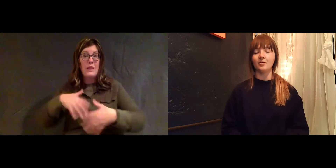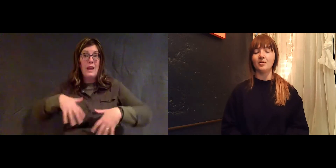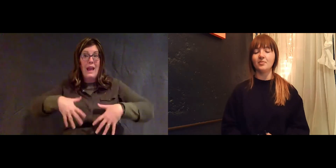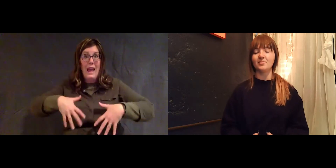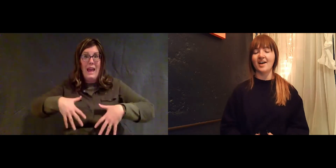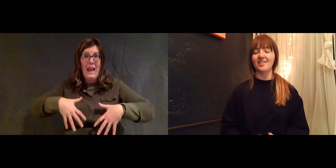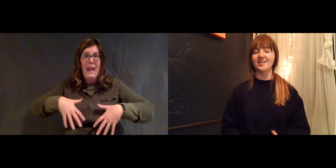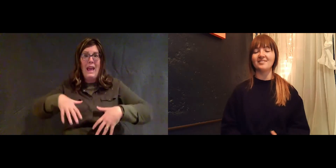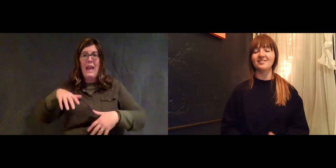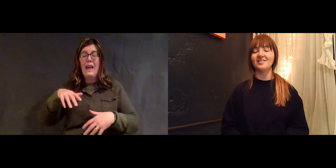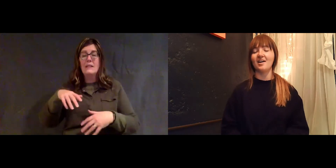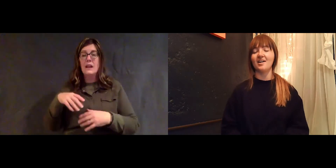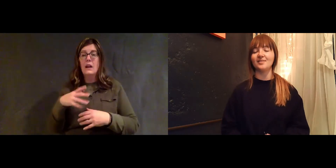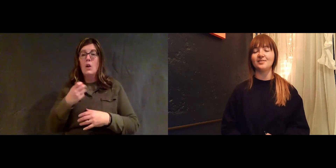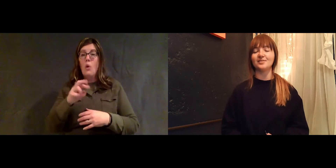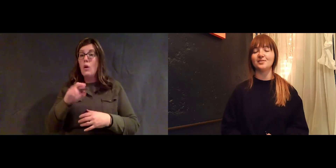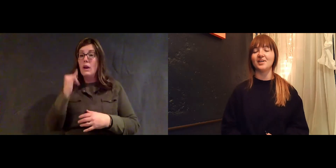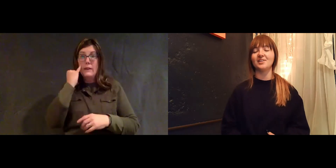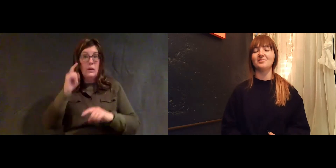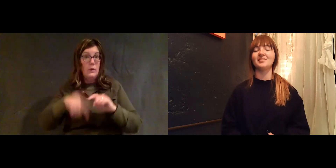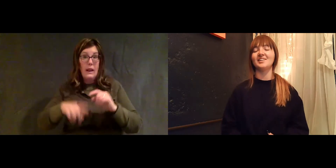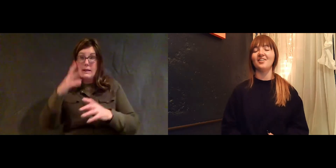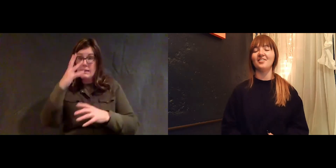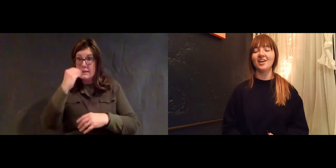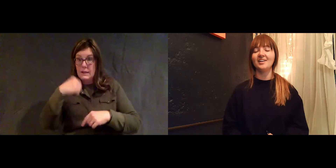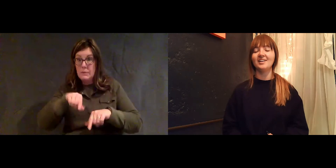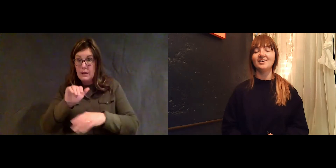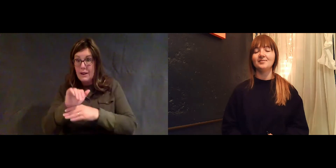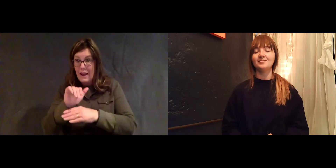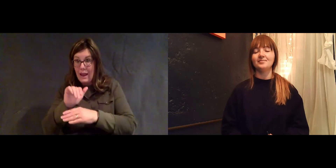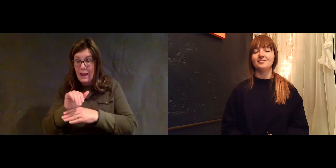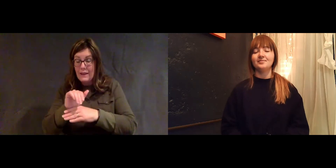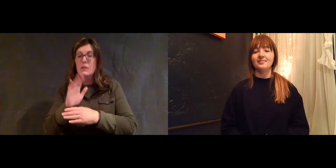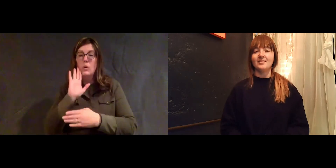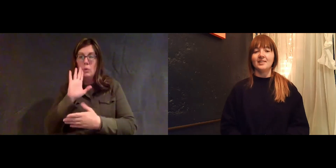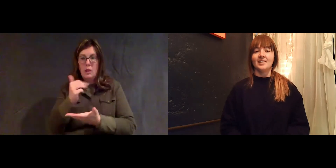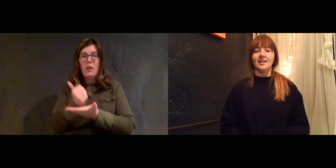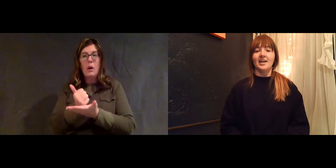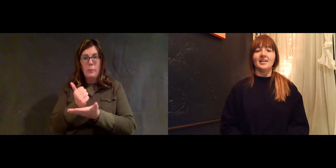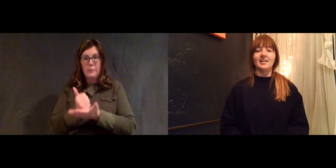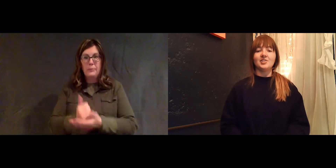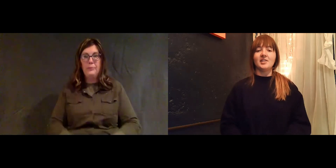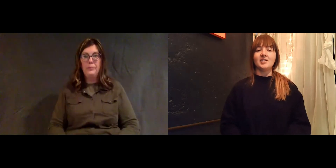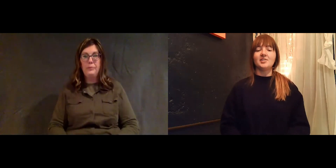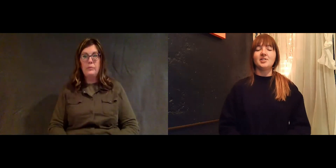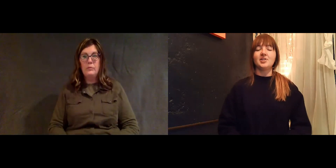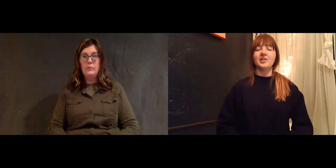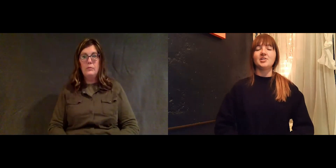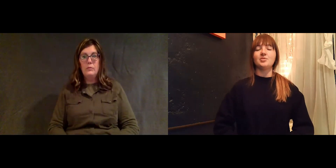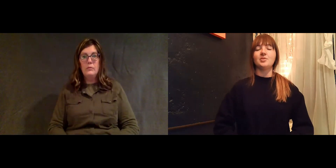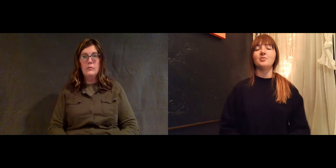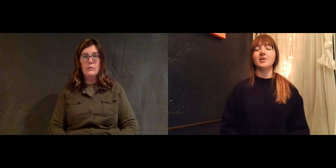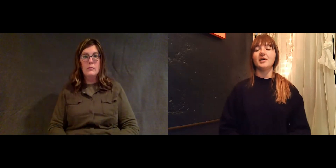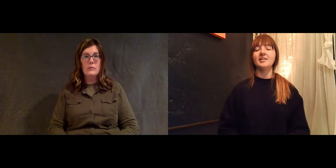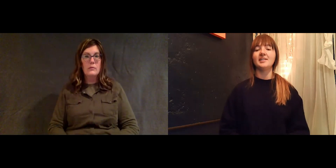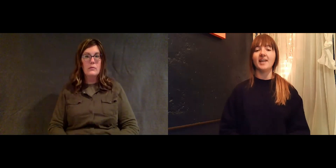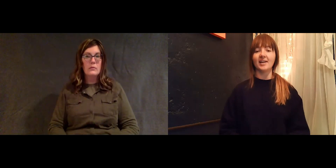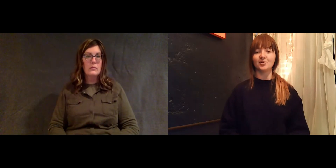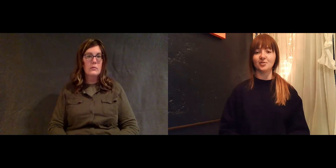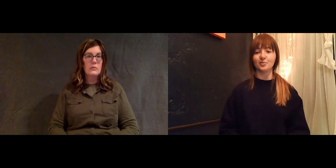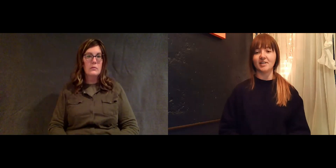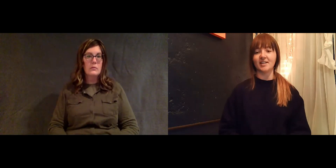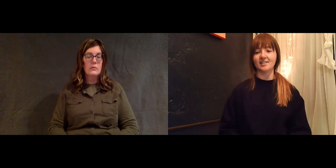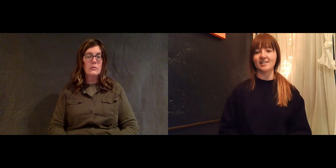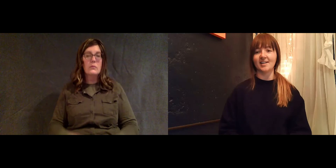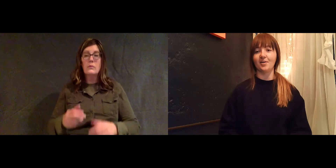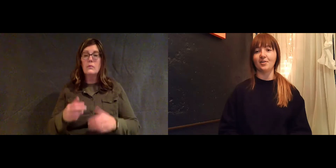Take one more breath wherever you are, even if you've already completed all 3. And then just start to return to a more